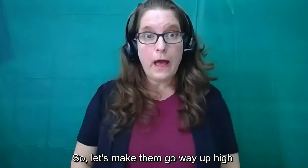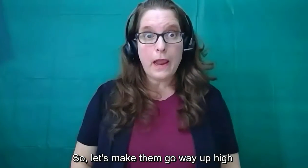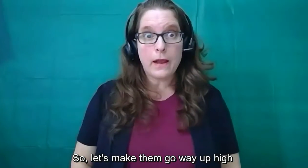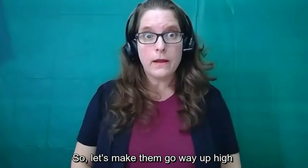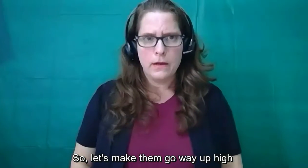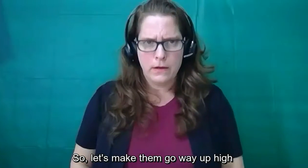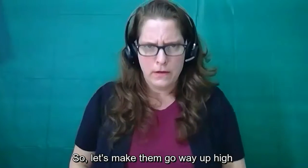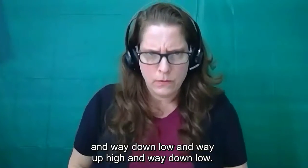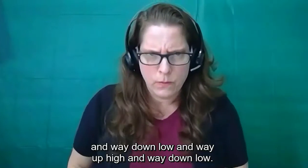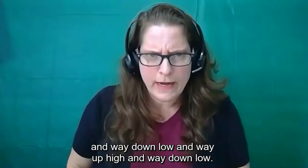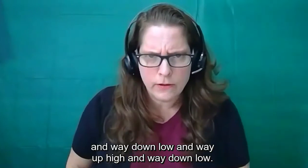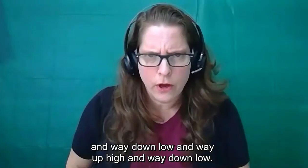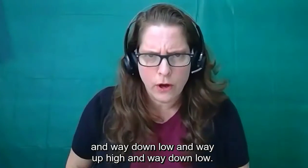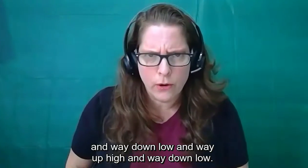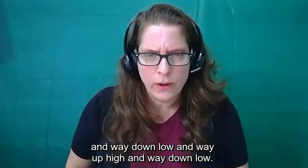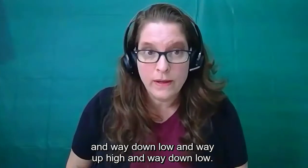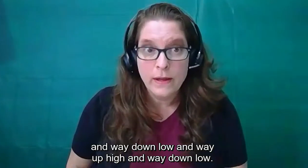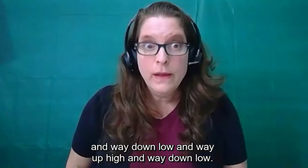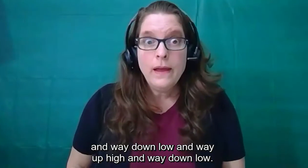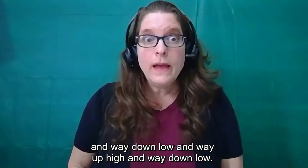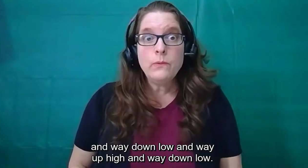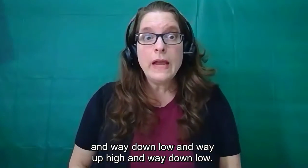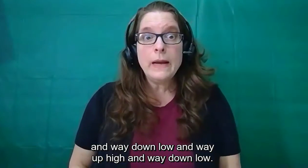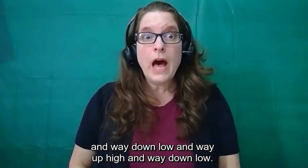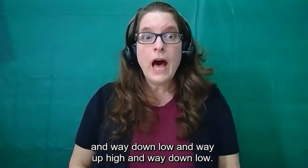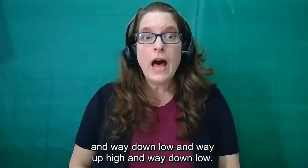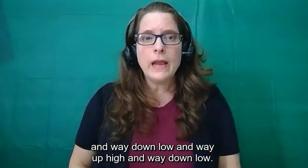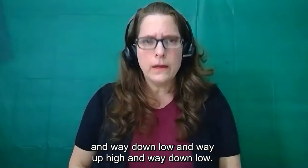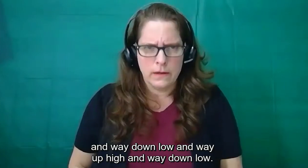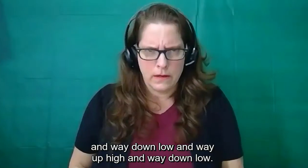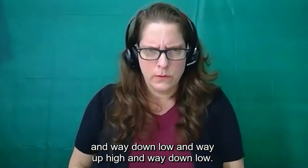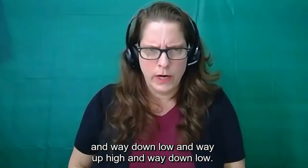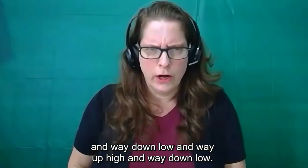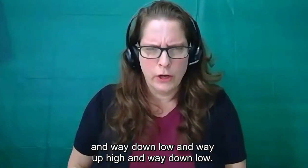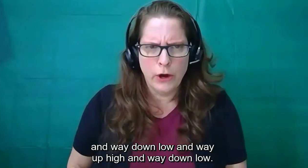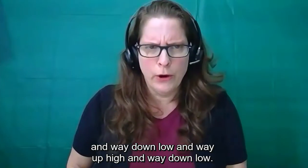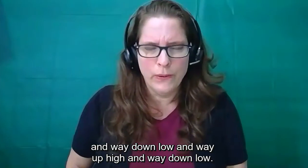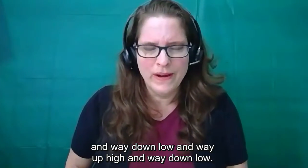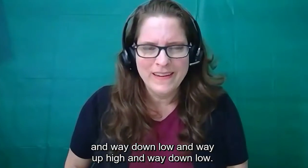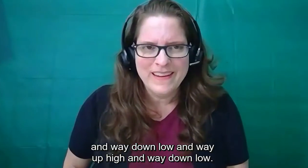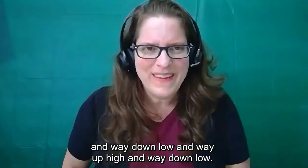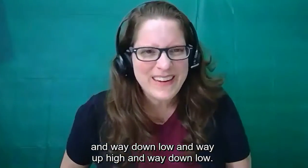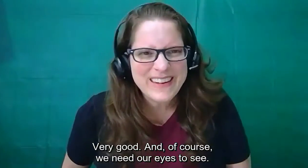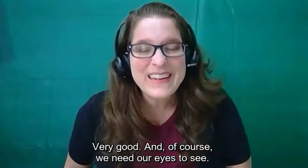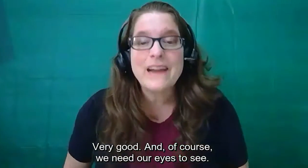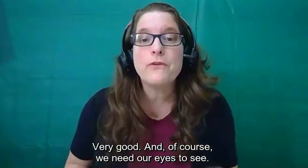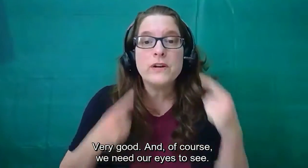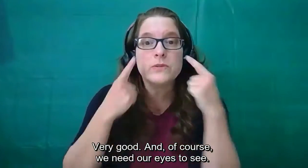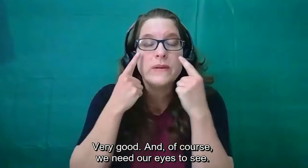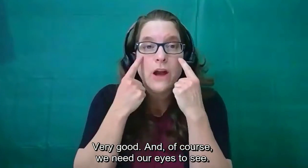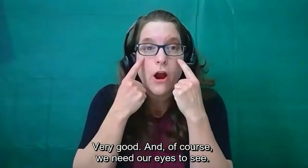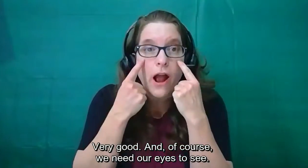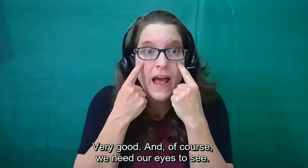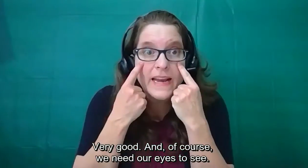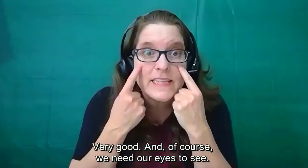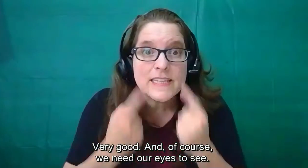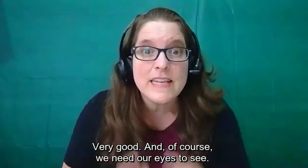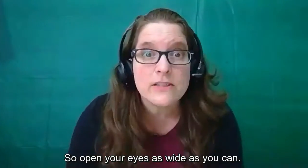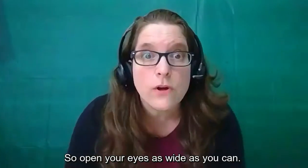high and way down low and way up high and way down low. Very good. And of course, we need our eyes to see. So open your